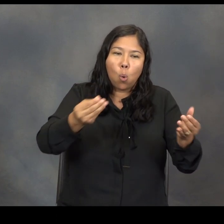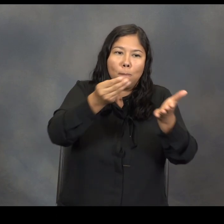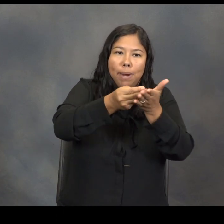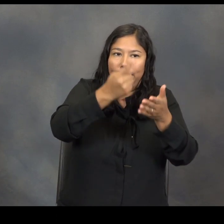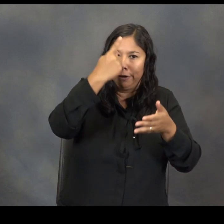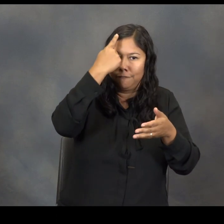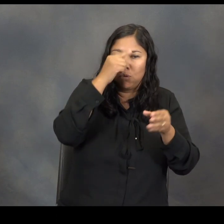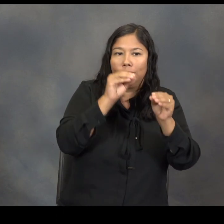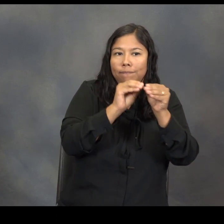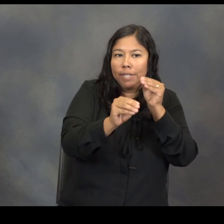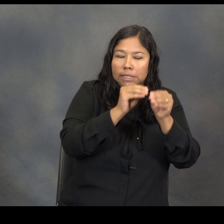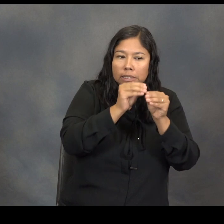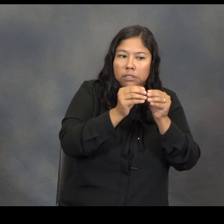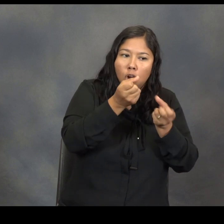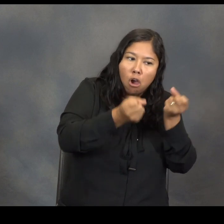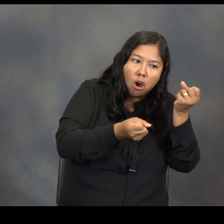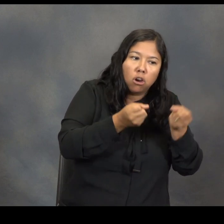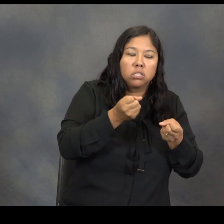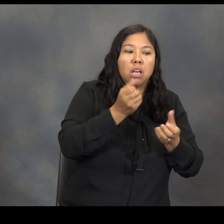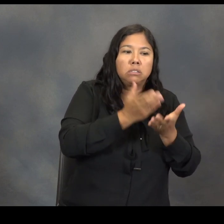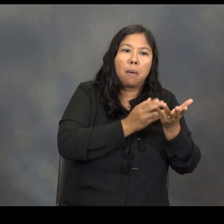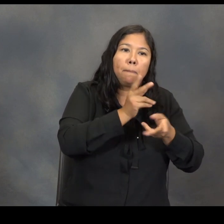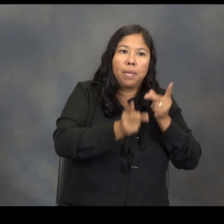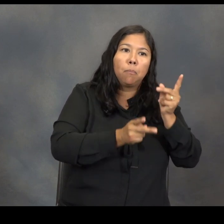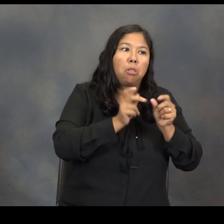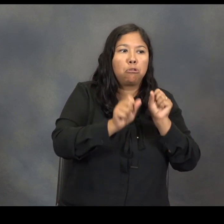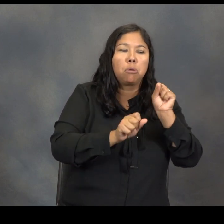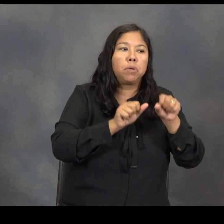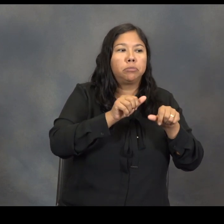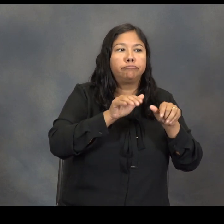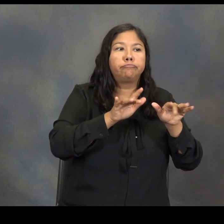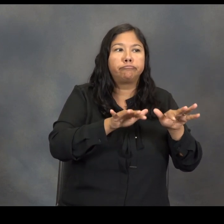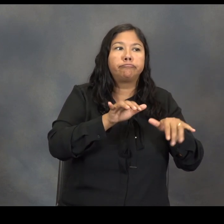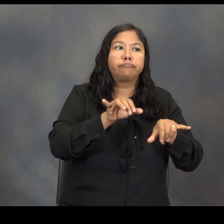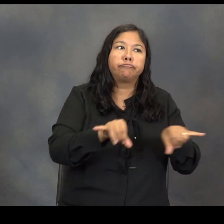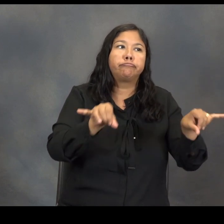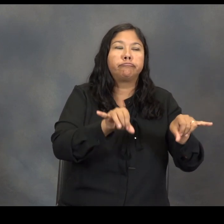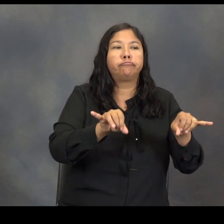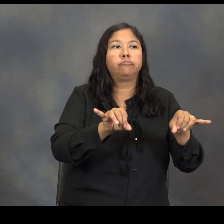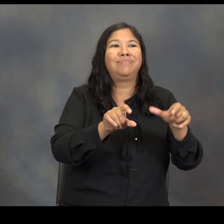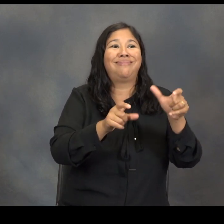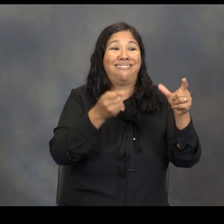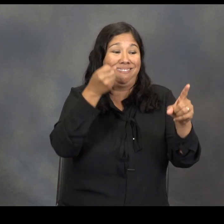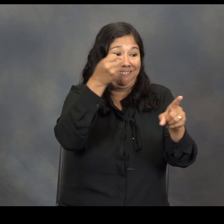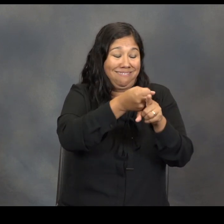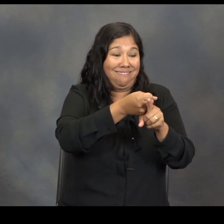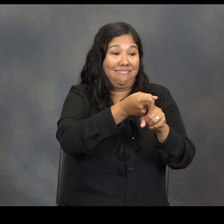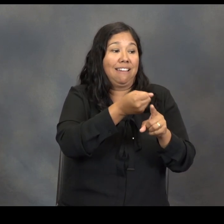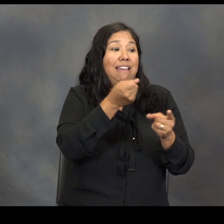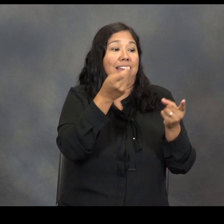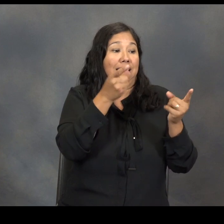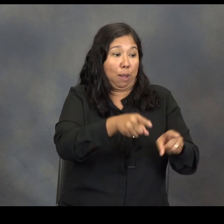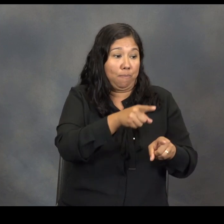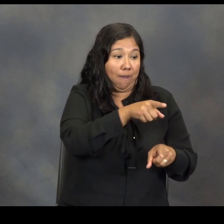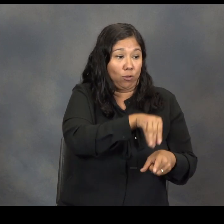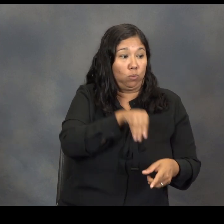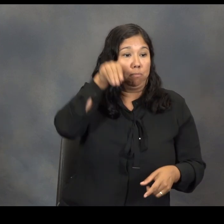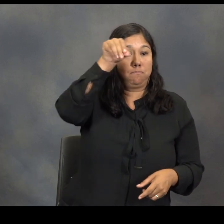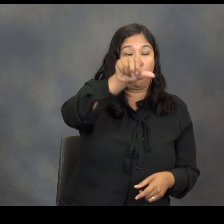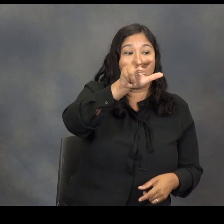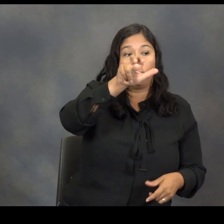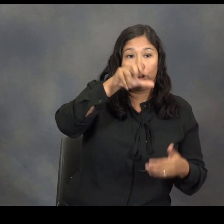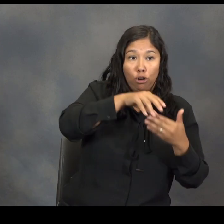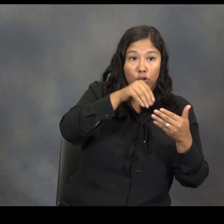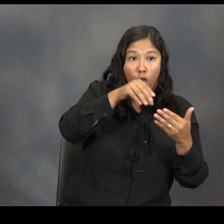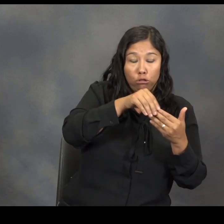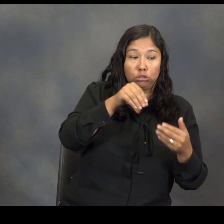folks can be, you know, trucking right along, something happens, $300-$400, that will throw a family's budget off completely.